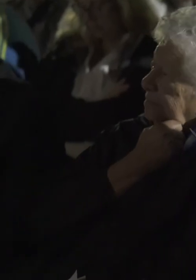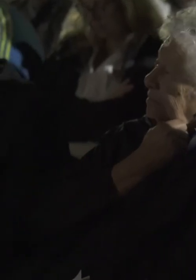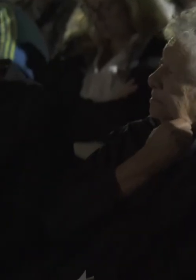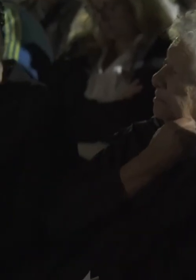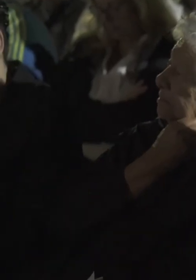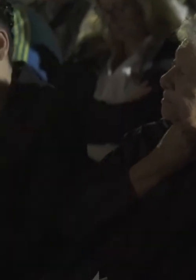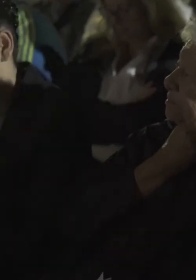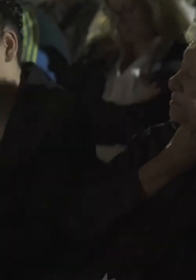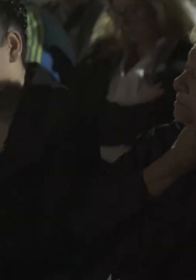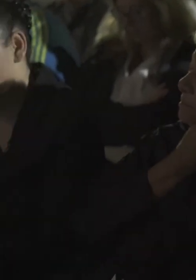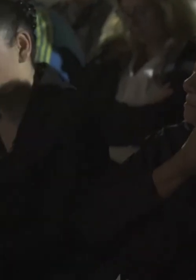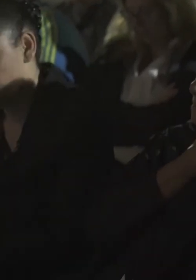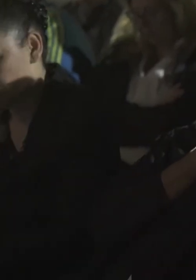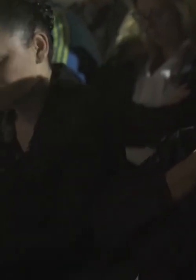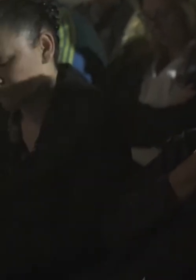tōna ngākau.